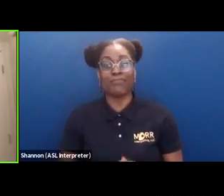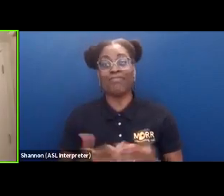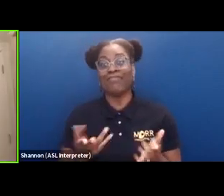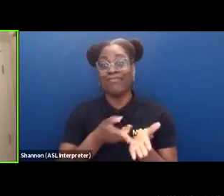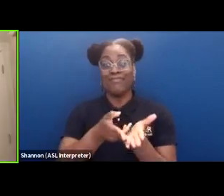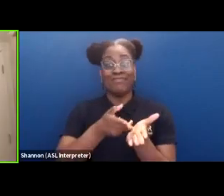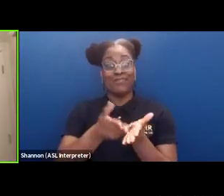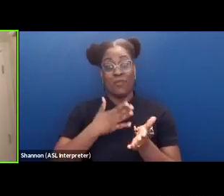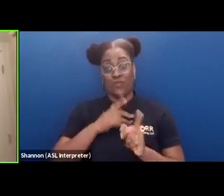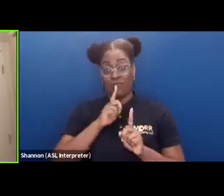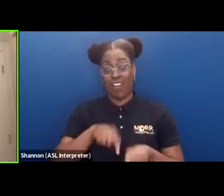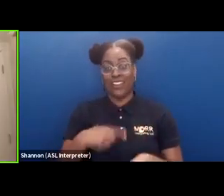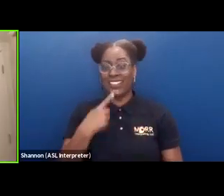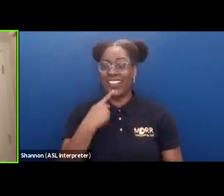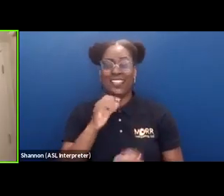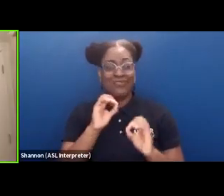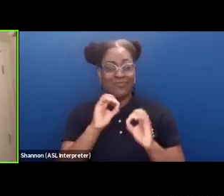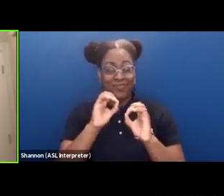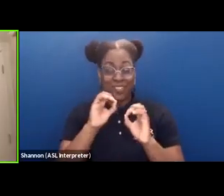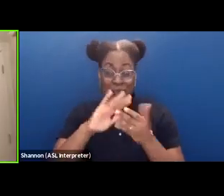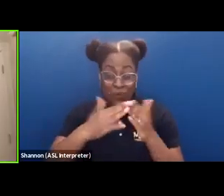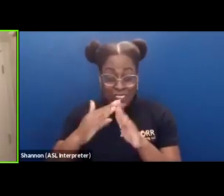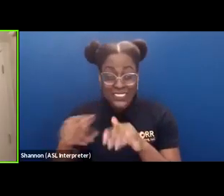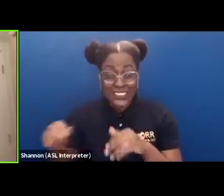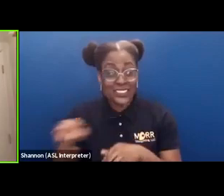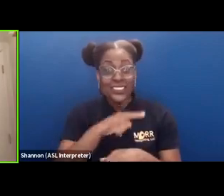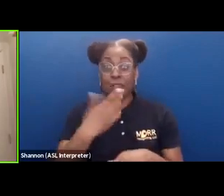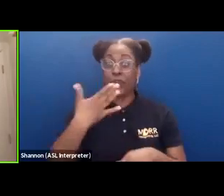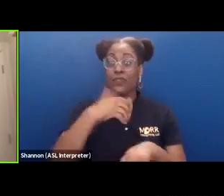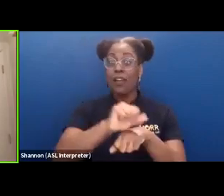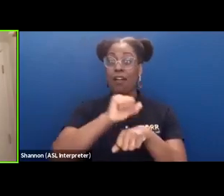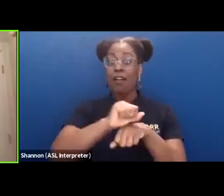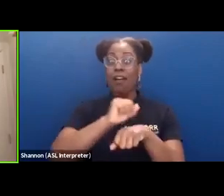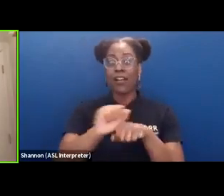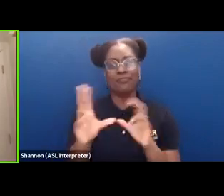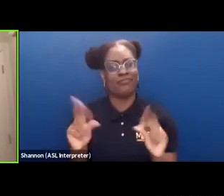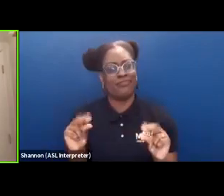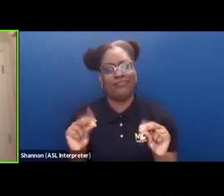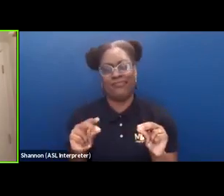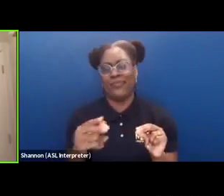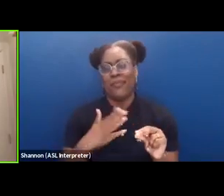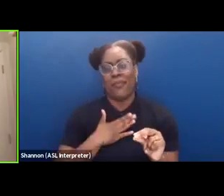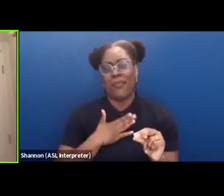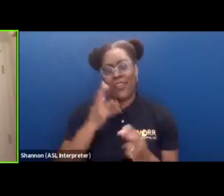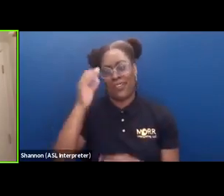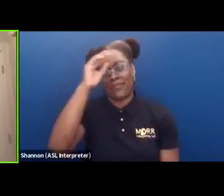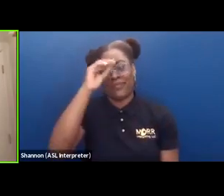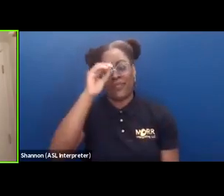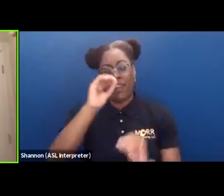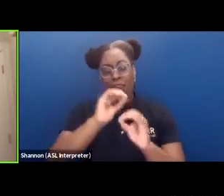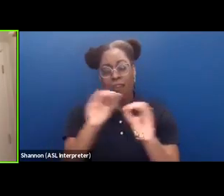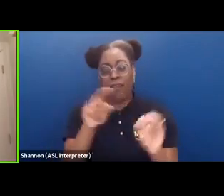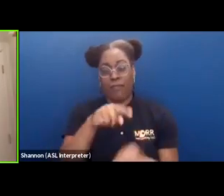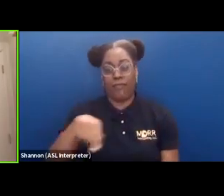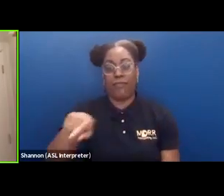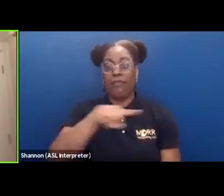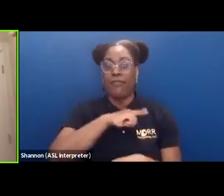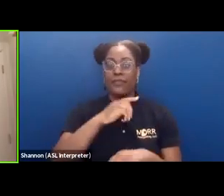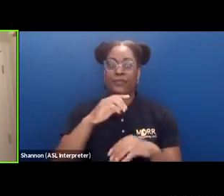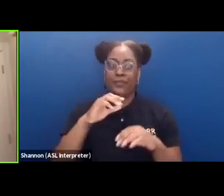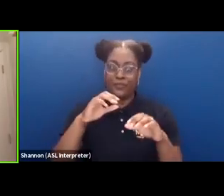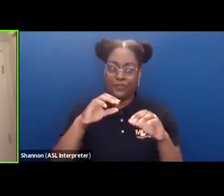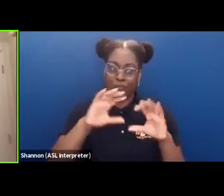great job. Everyone is doing bad. And I think that in terms of